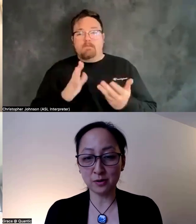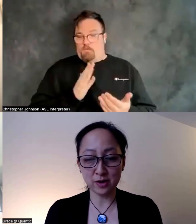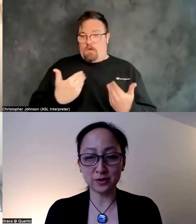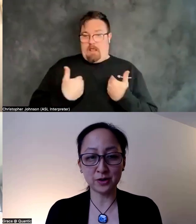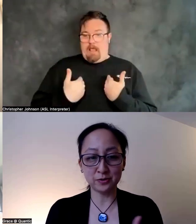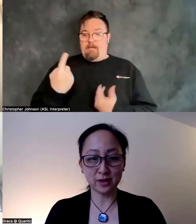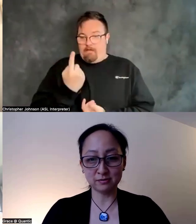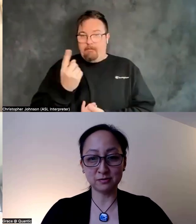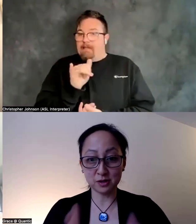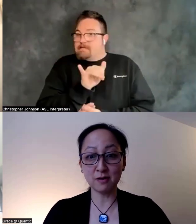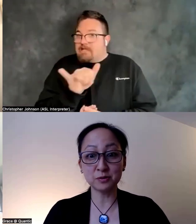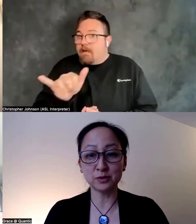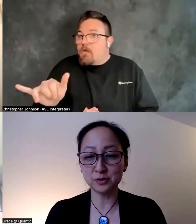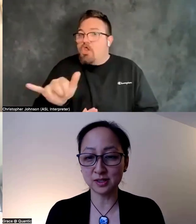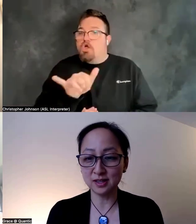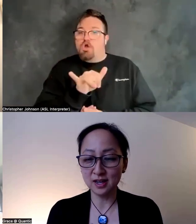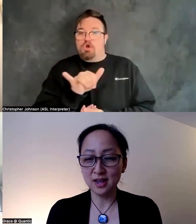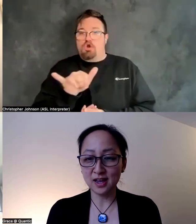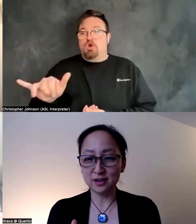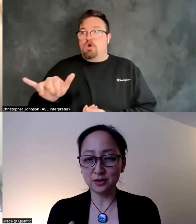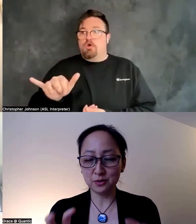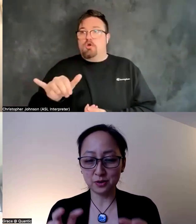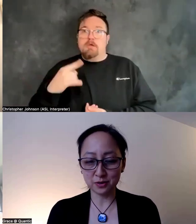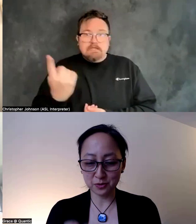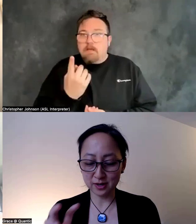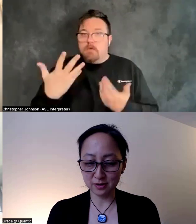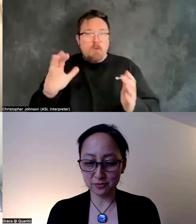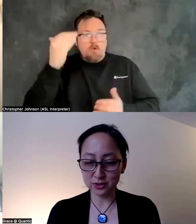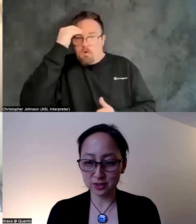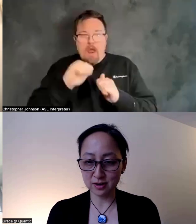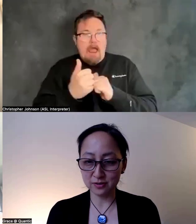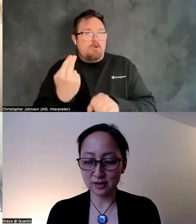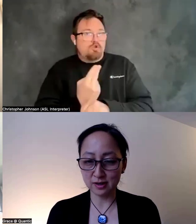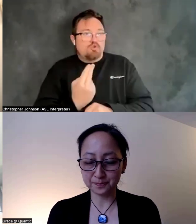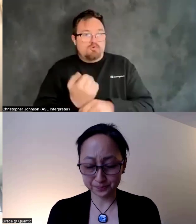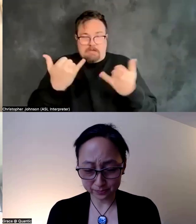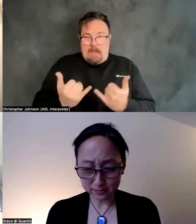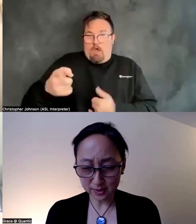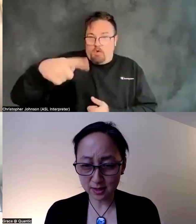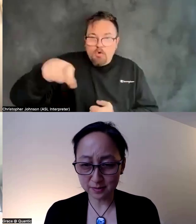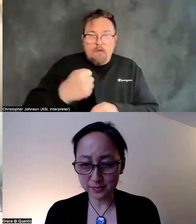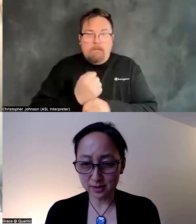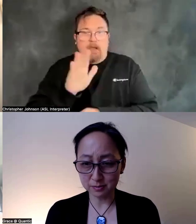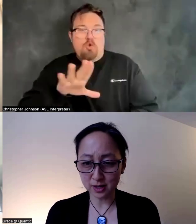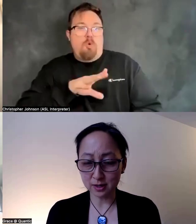that we all know that we're comfortable using, and you're creating your version of it